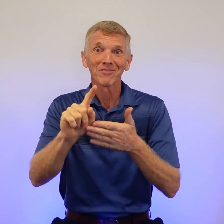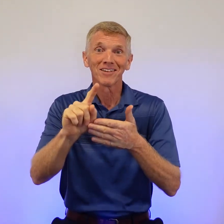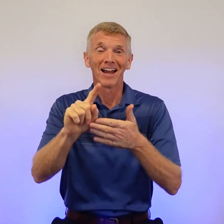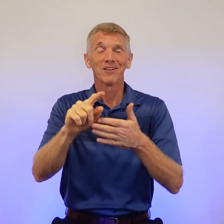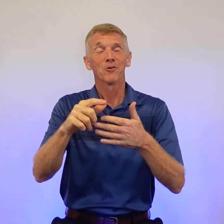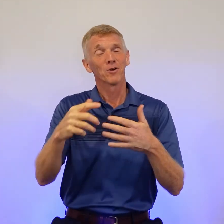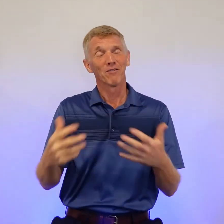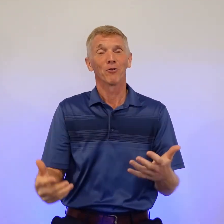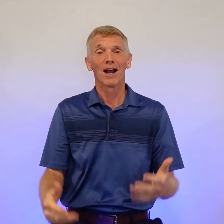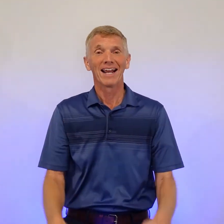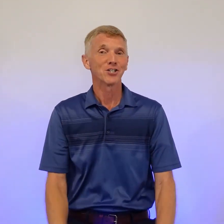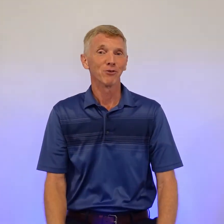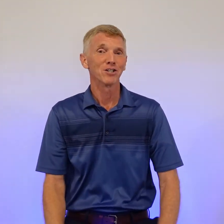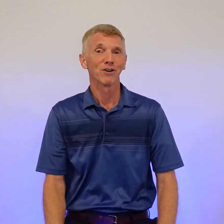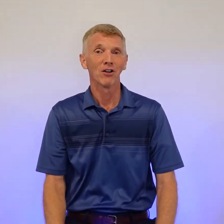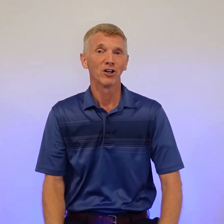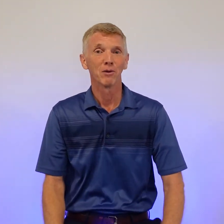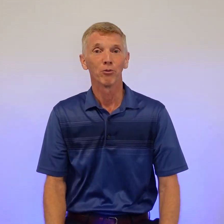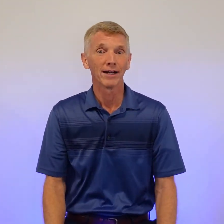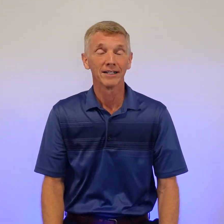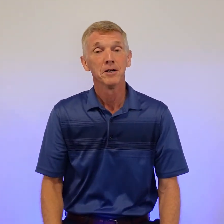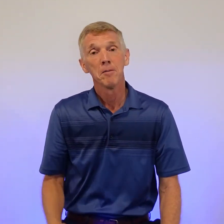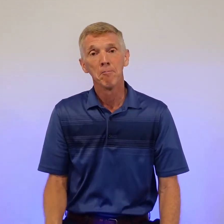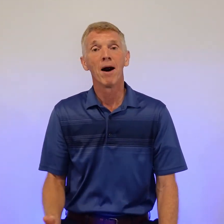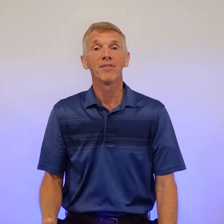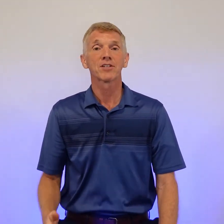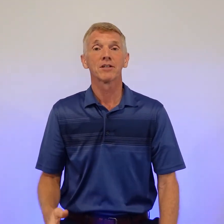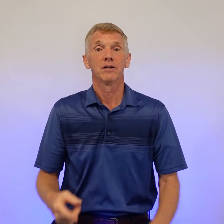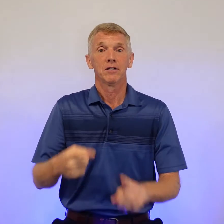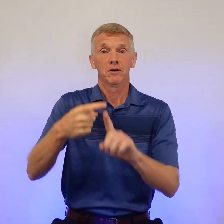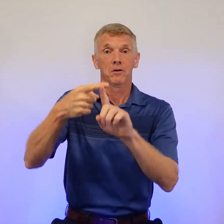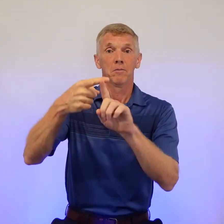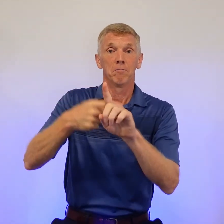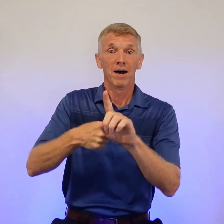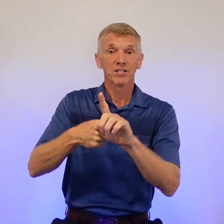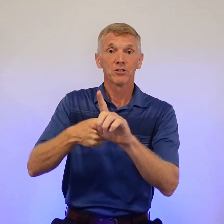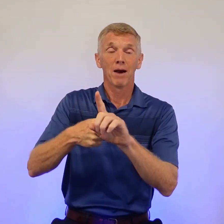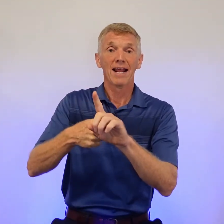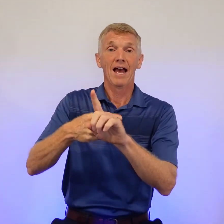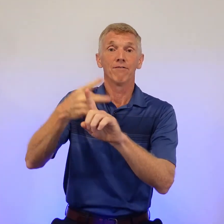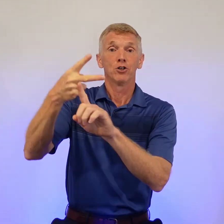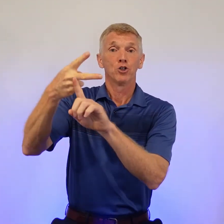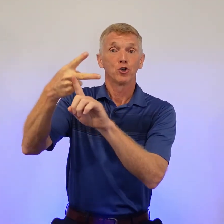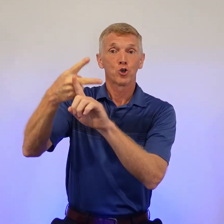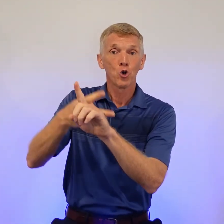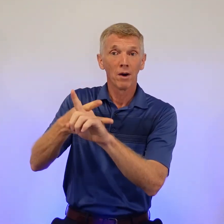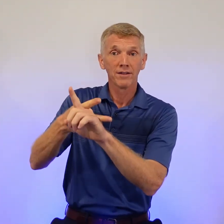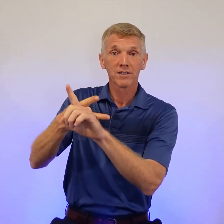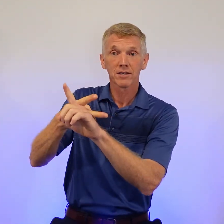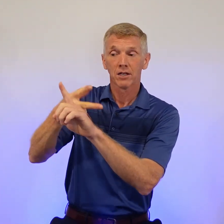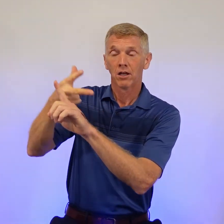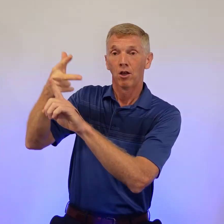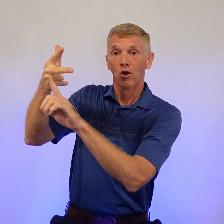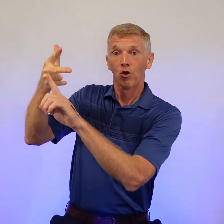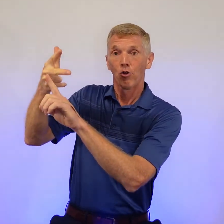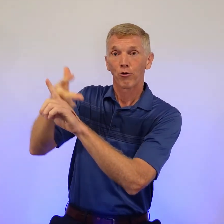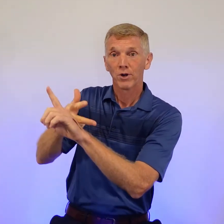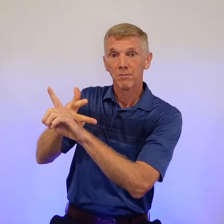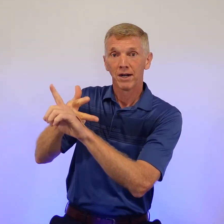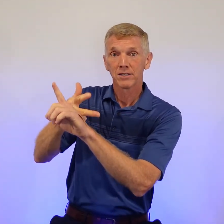okay, whatever the right answer is for how long you've been pregnant. Months you might have 2 months, 3